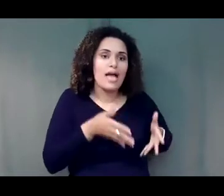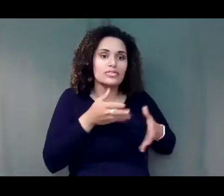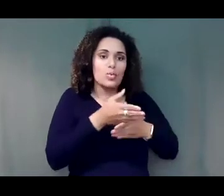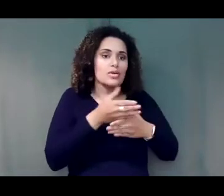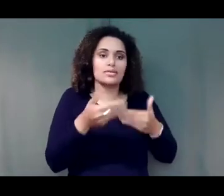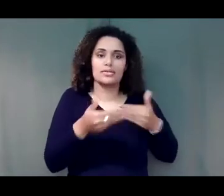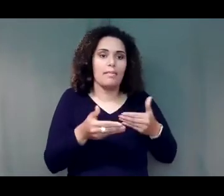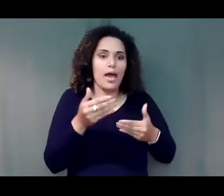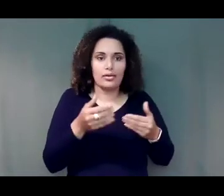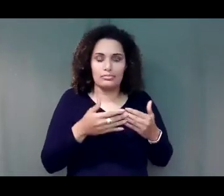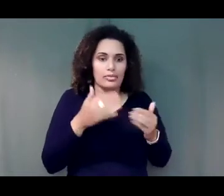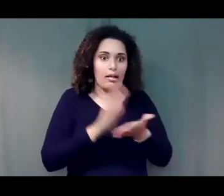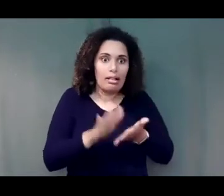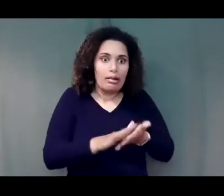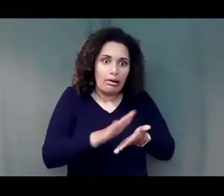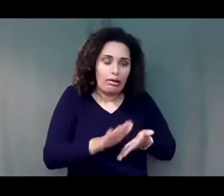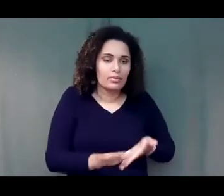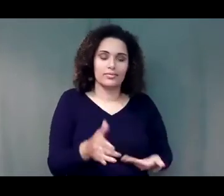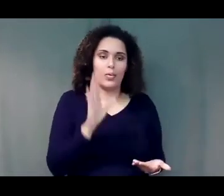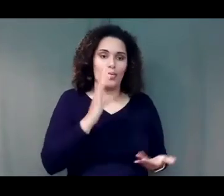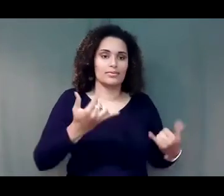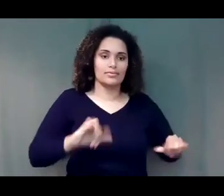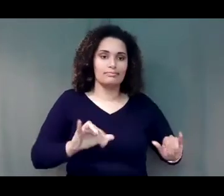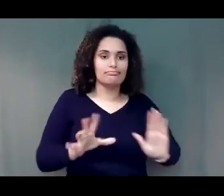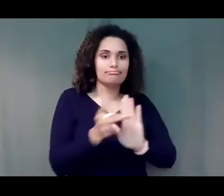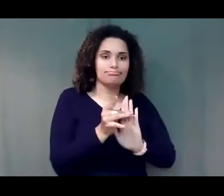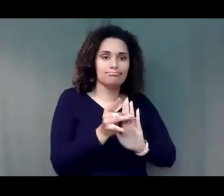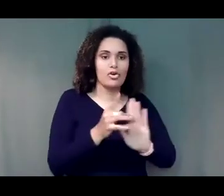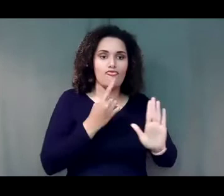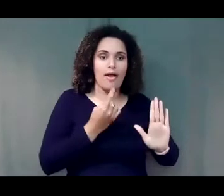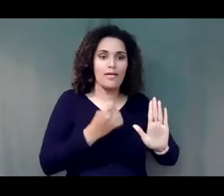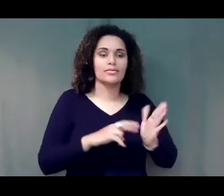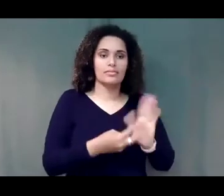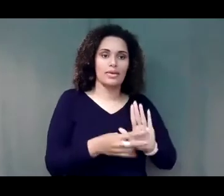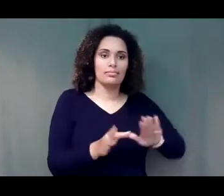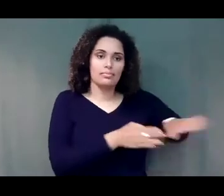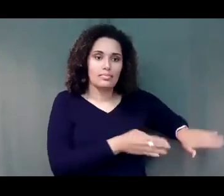So, but otherwise, no, we don't really even know which